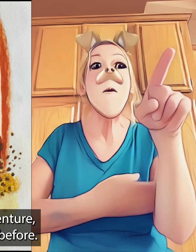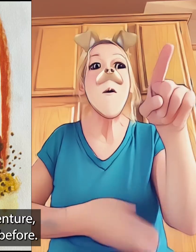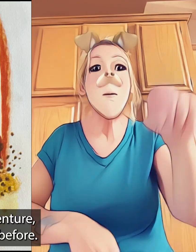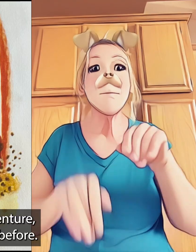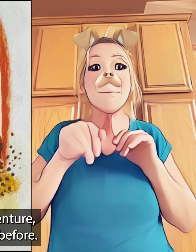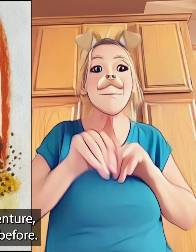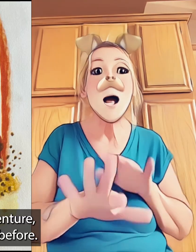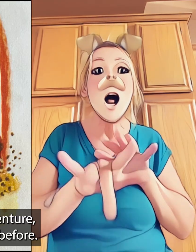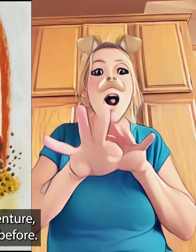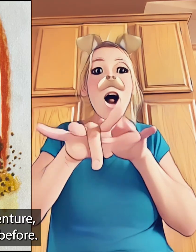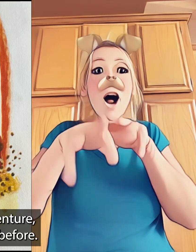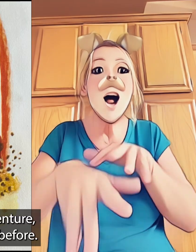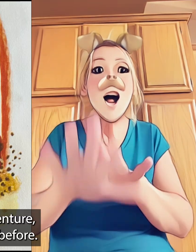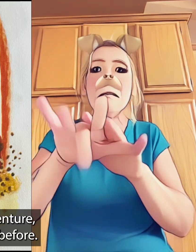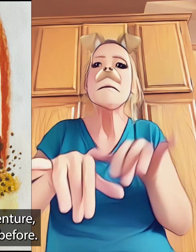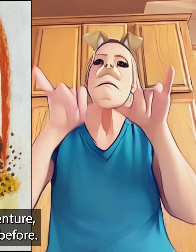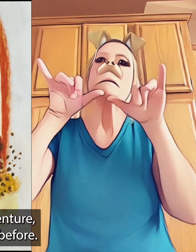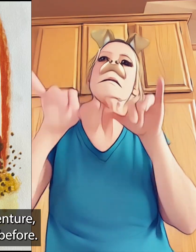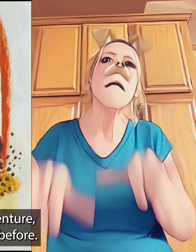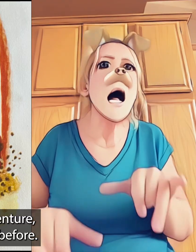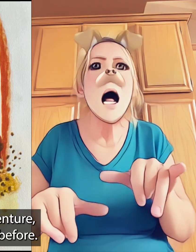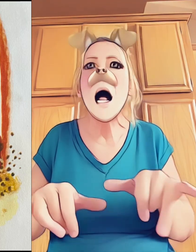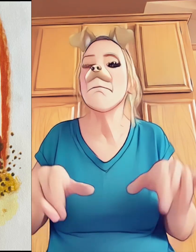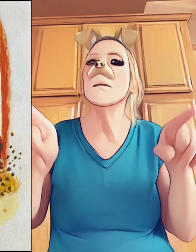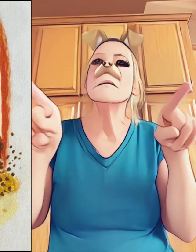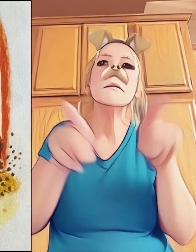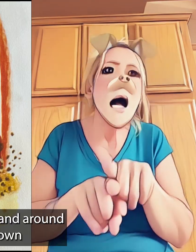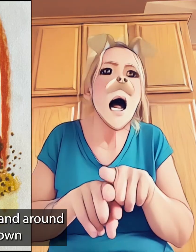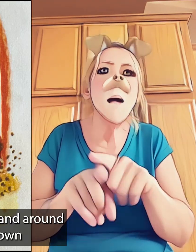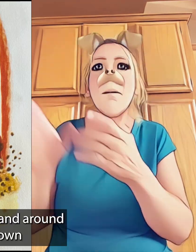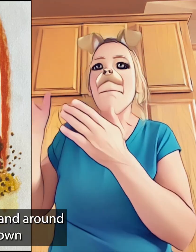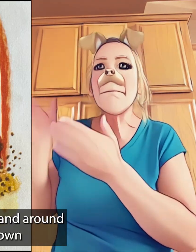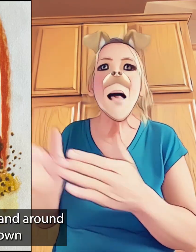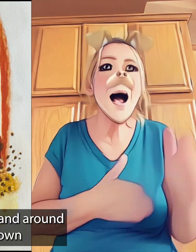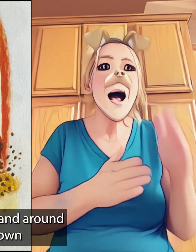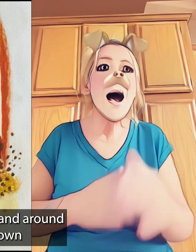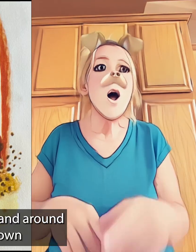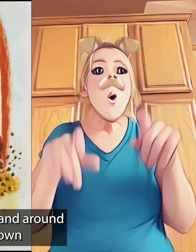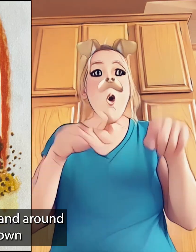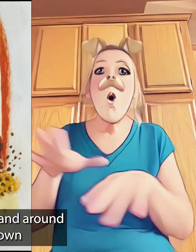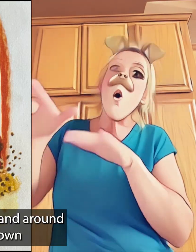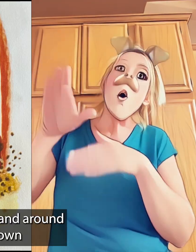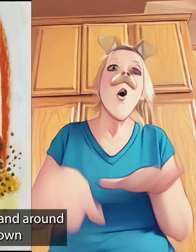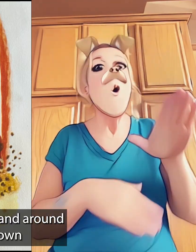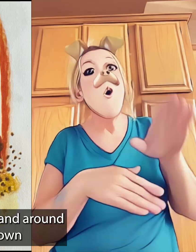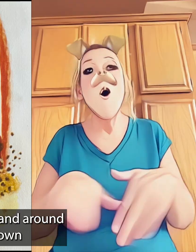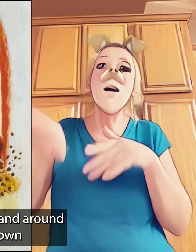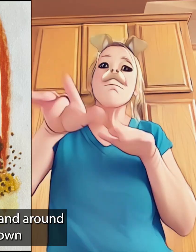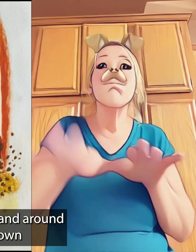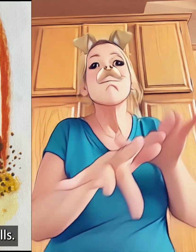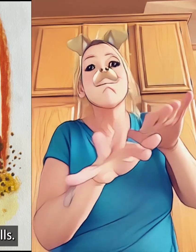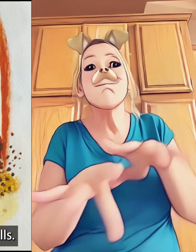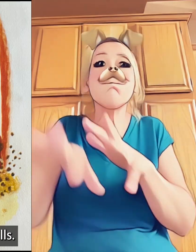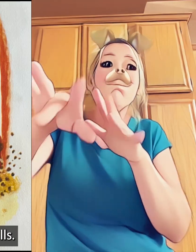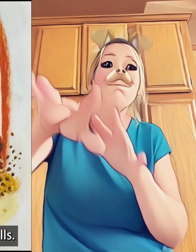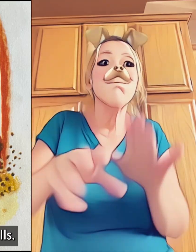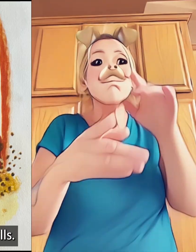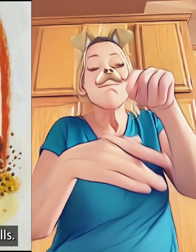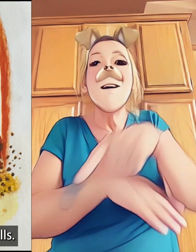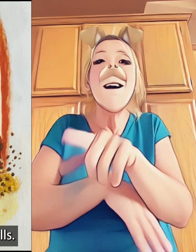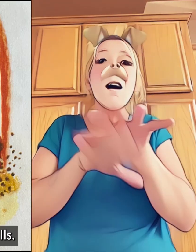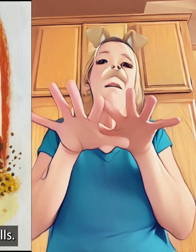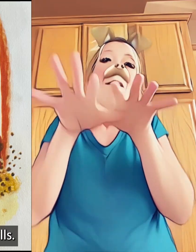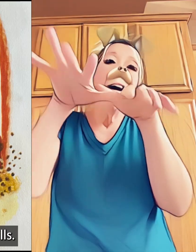on another adventure, just like the day before. They walked around and around and up and down the